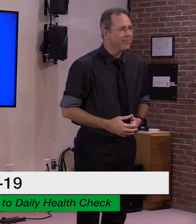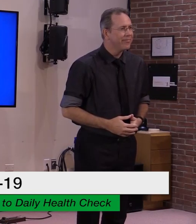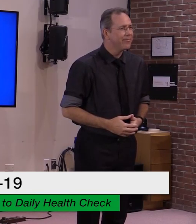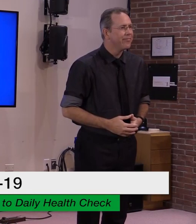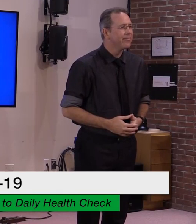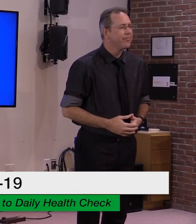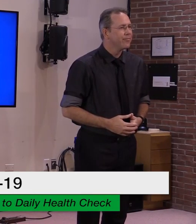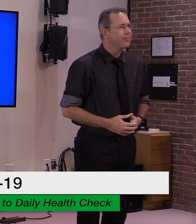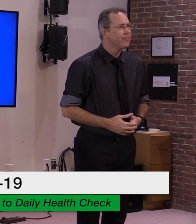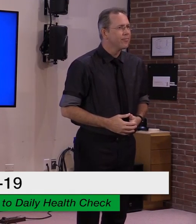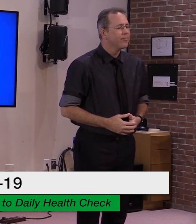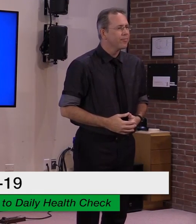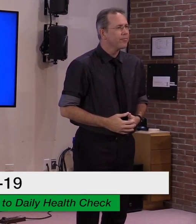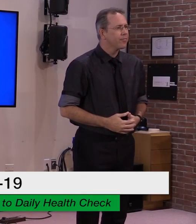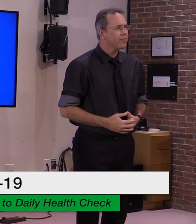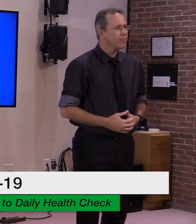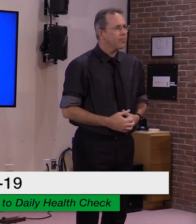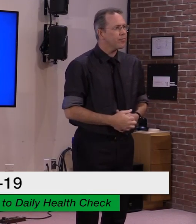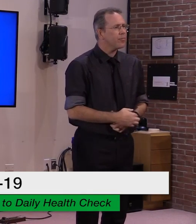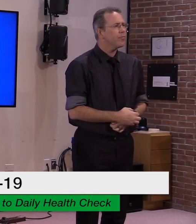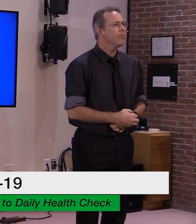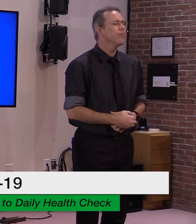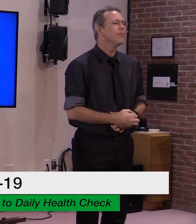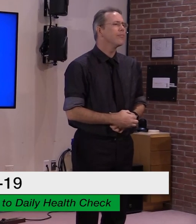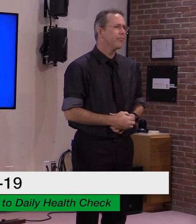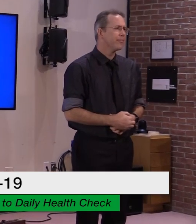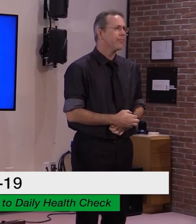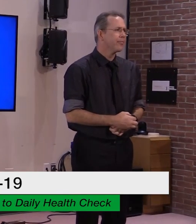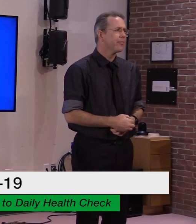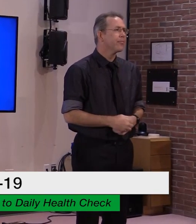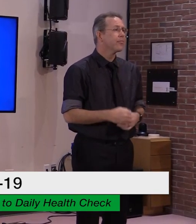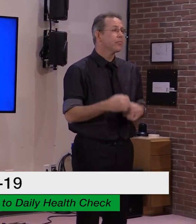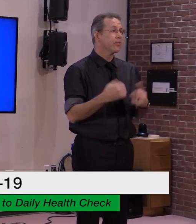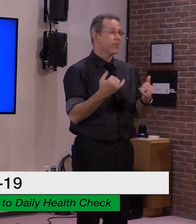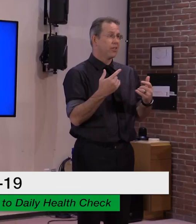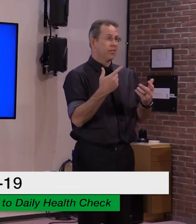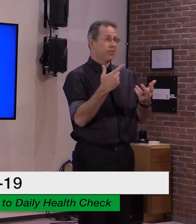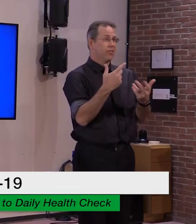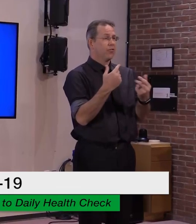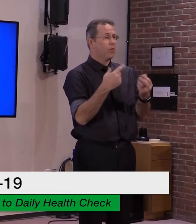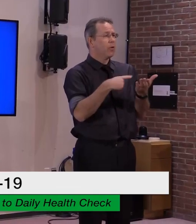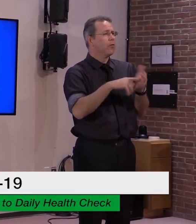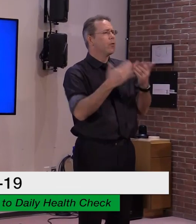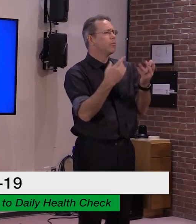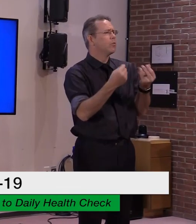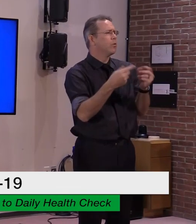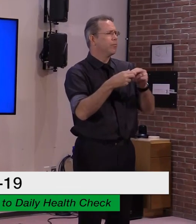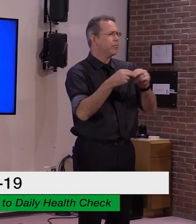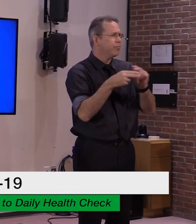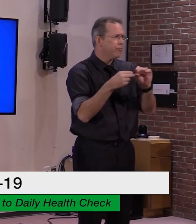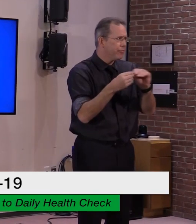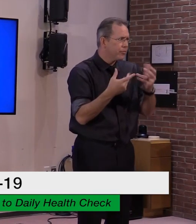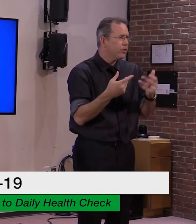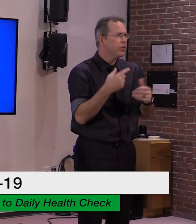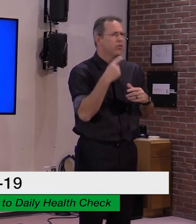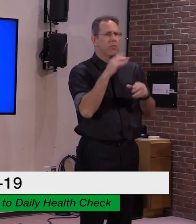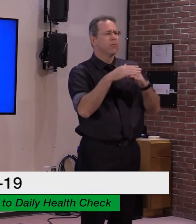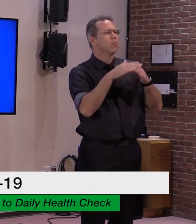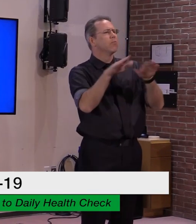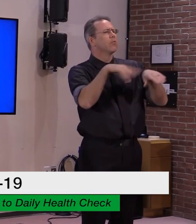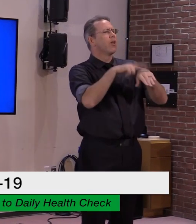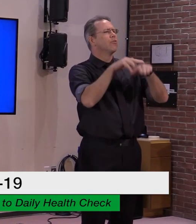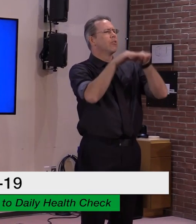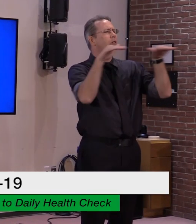i want to start the update again by just putting into perspective some of the recent case growth that we've seen across the country and in